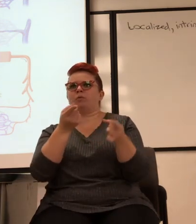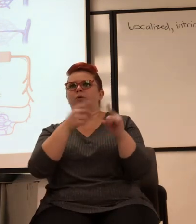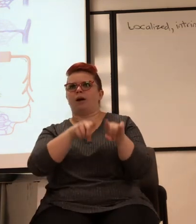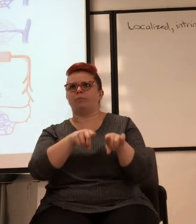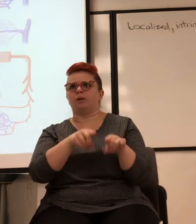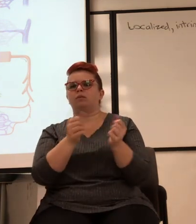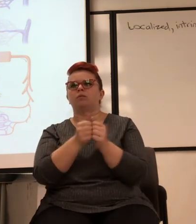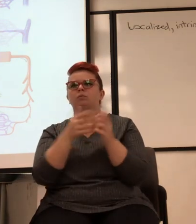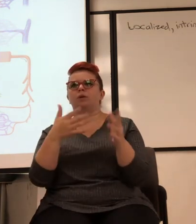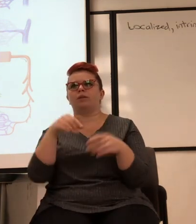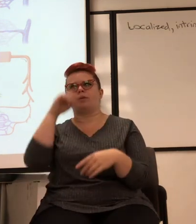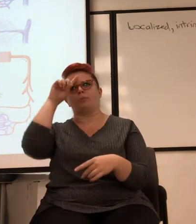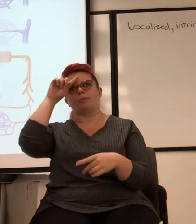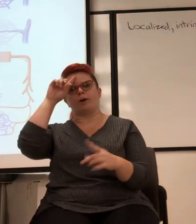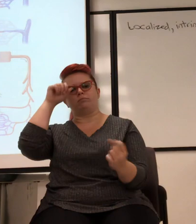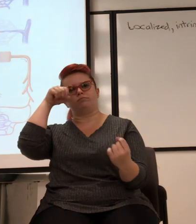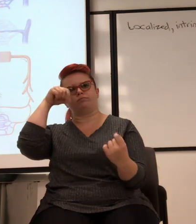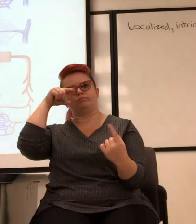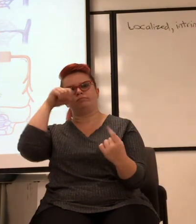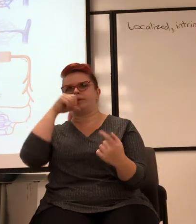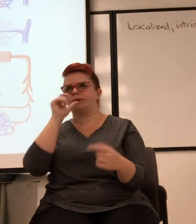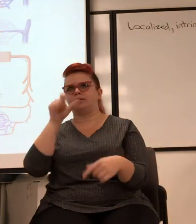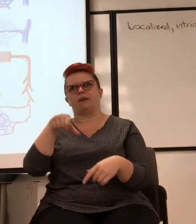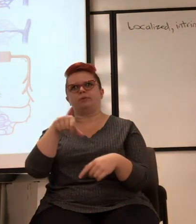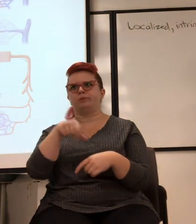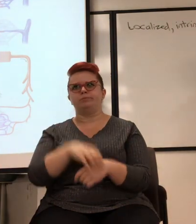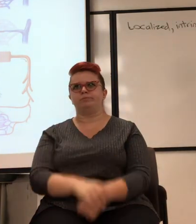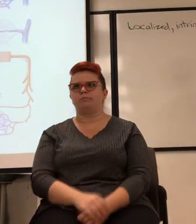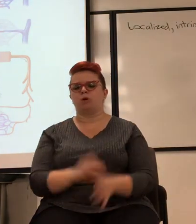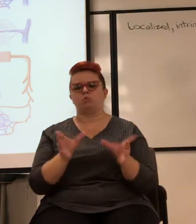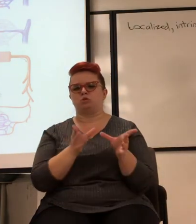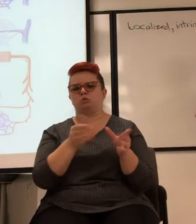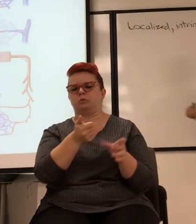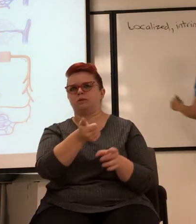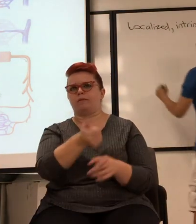conscious input by your brain, basically.